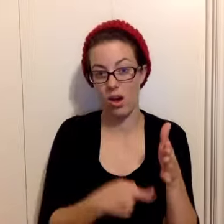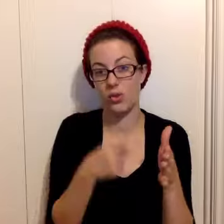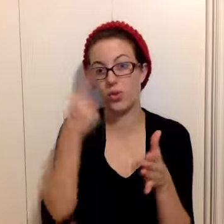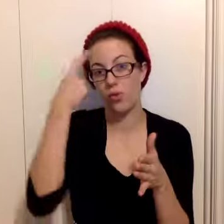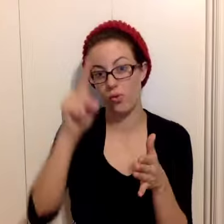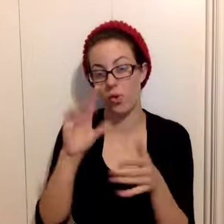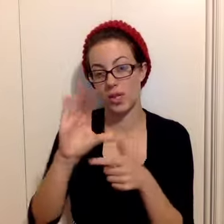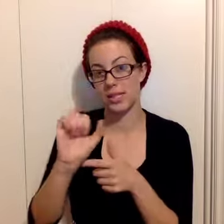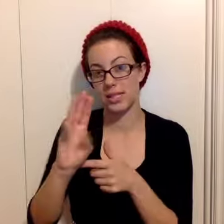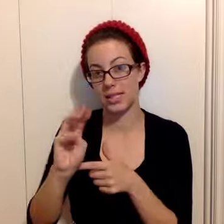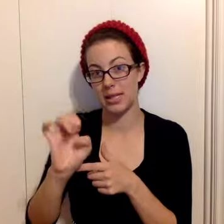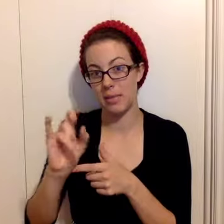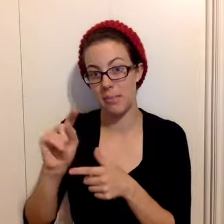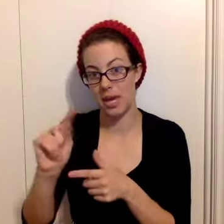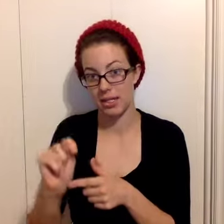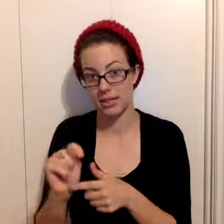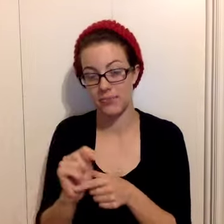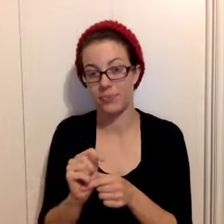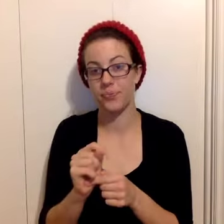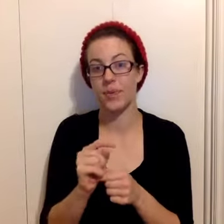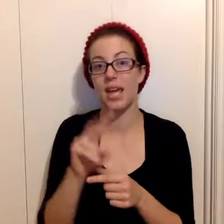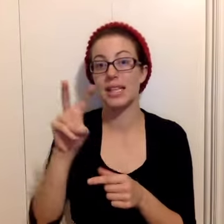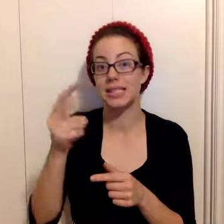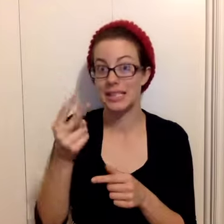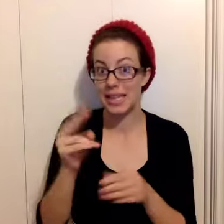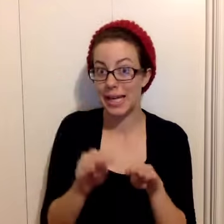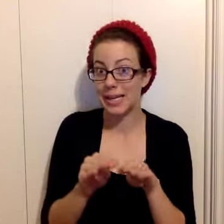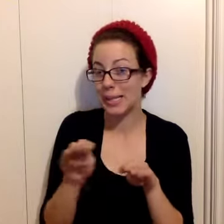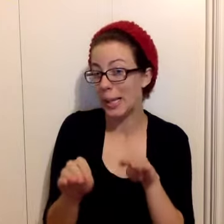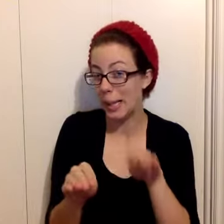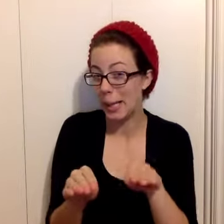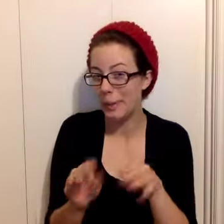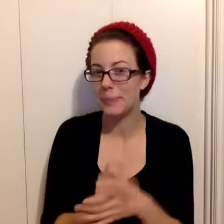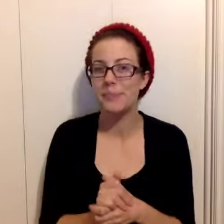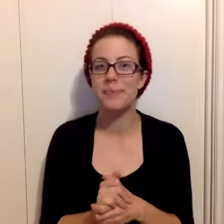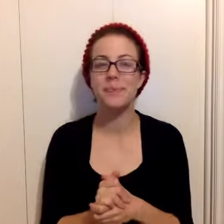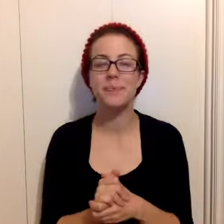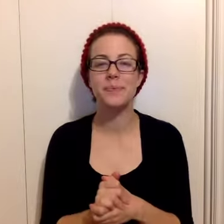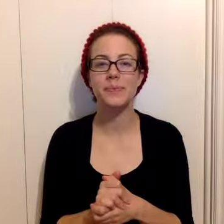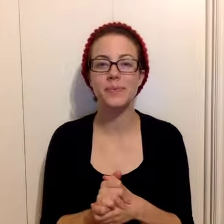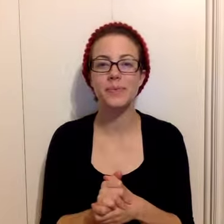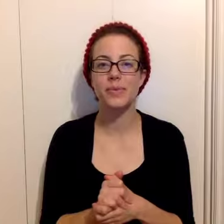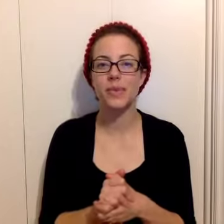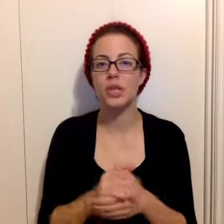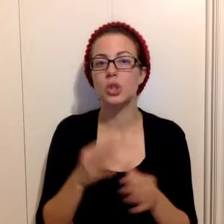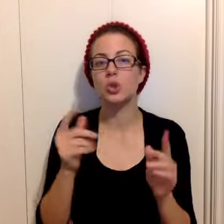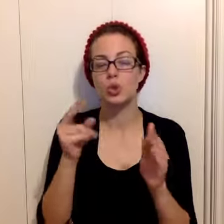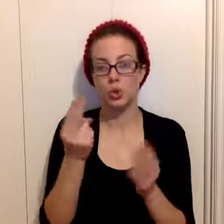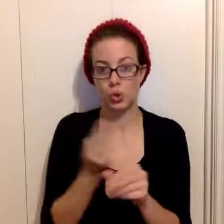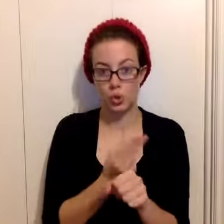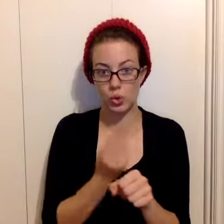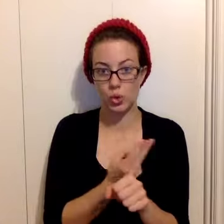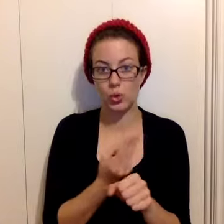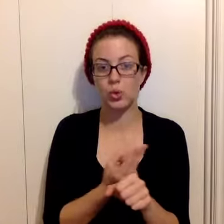The second step is to use that new volume formula we practiced yesterday.